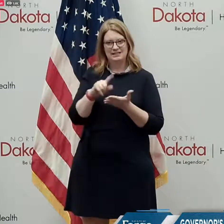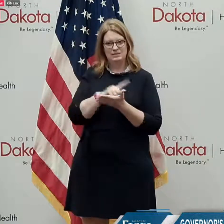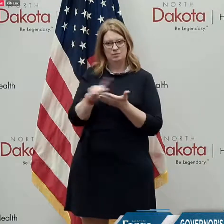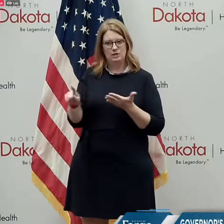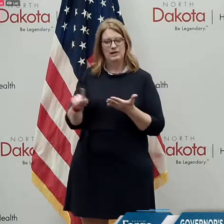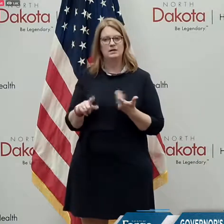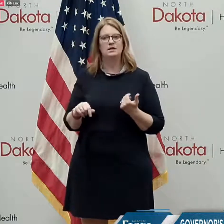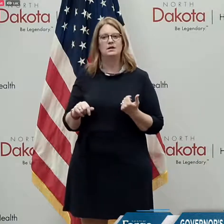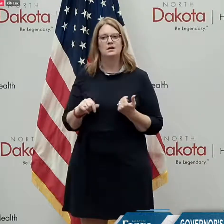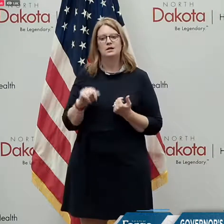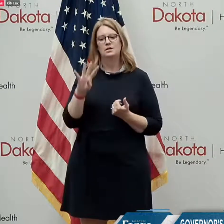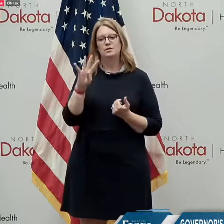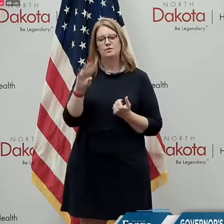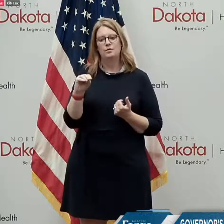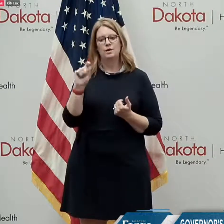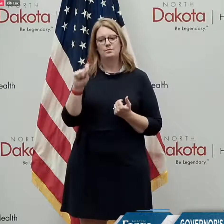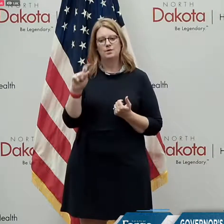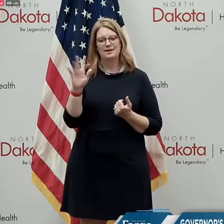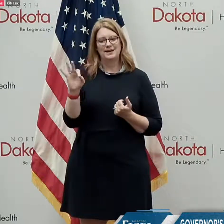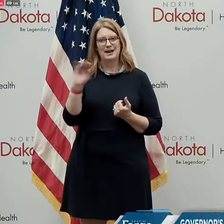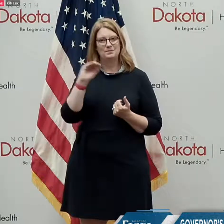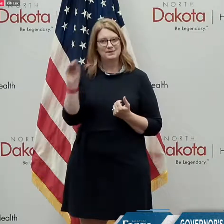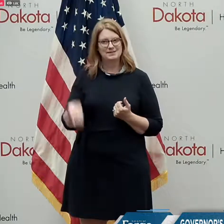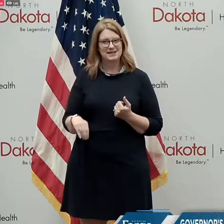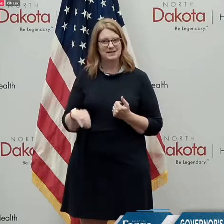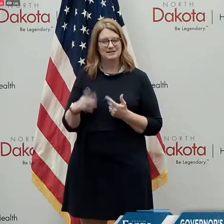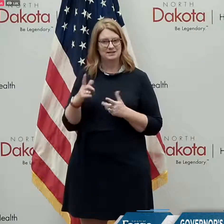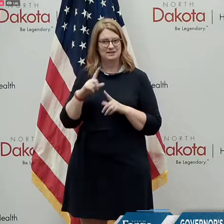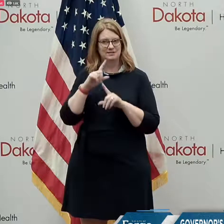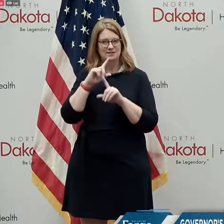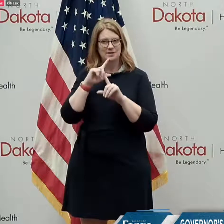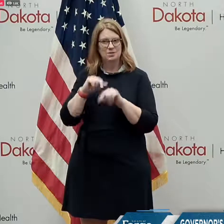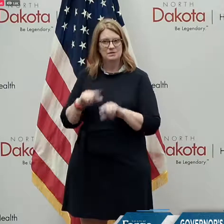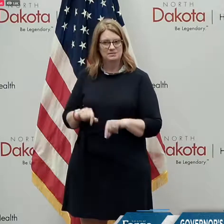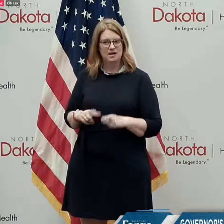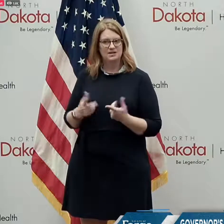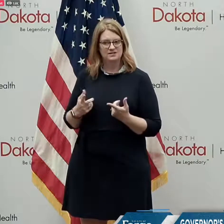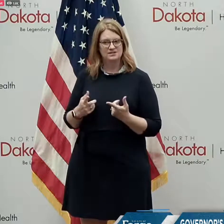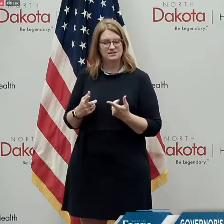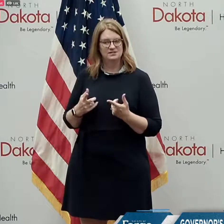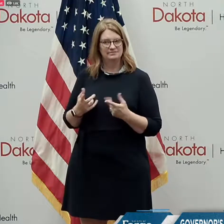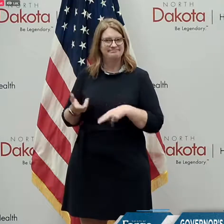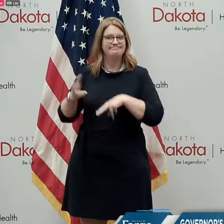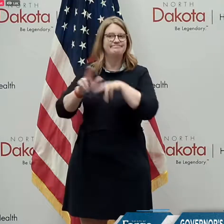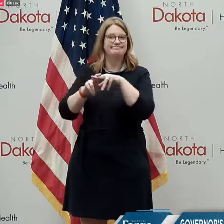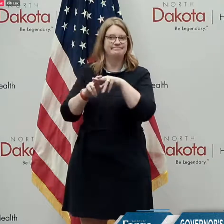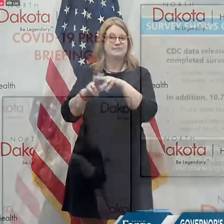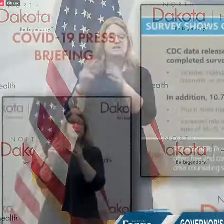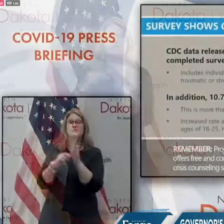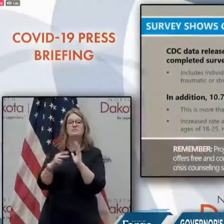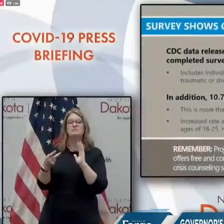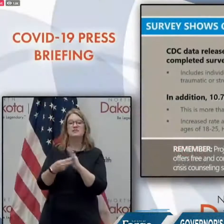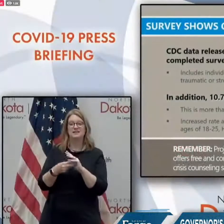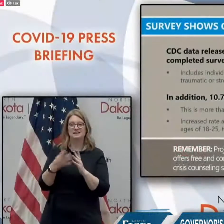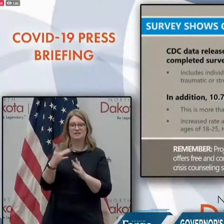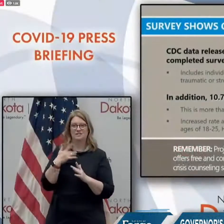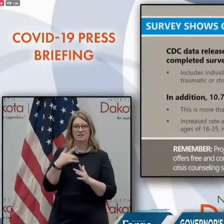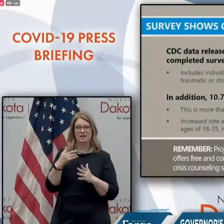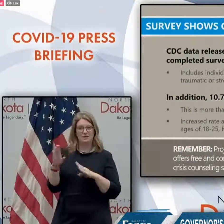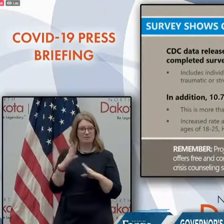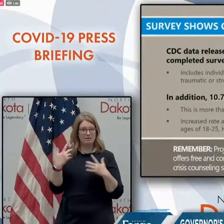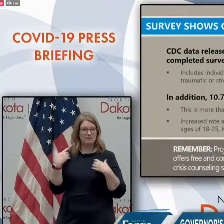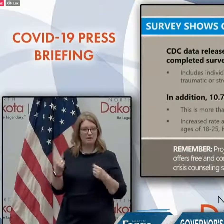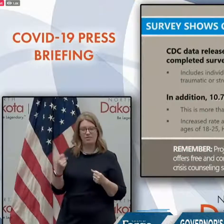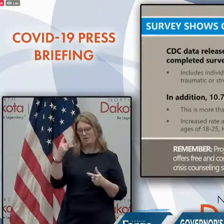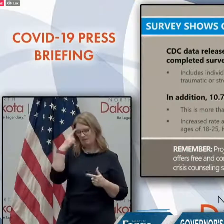a 40.9% increase in respondents who completed surveys during June that reported an adverse mental or behavioral health